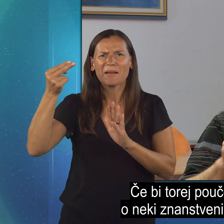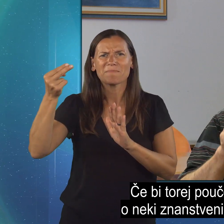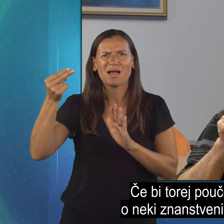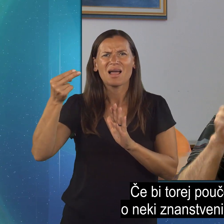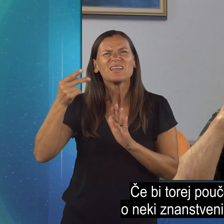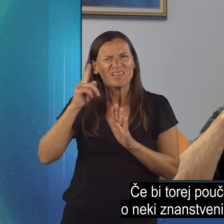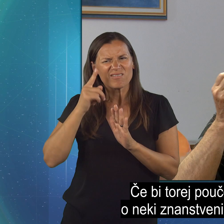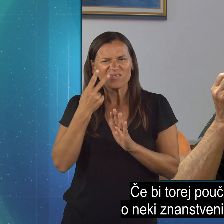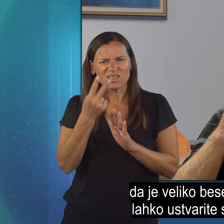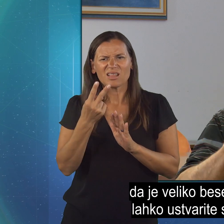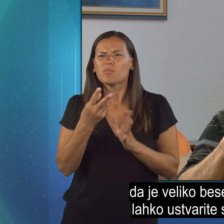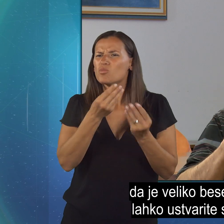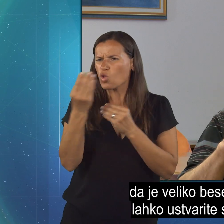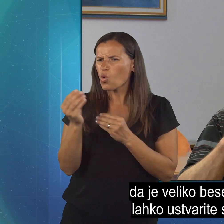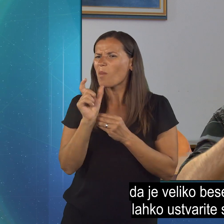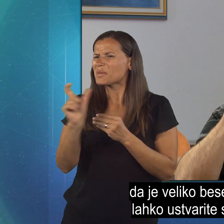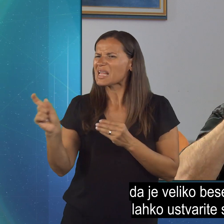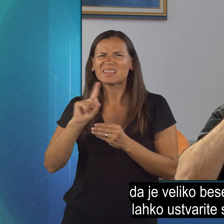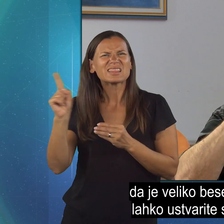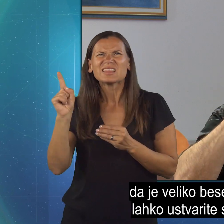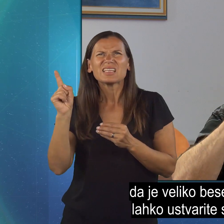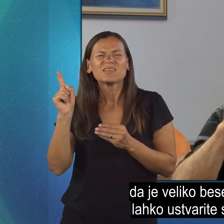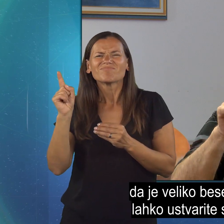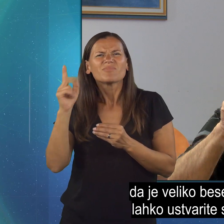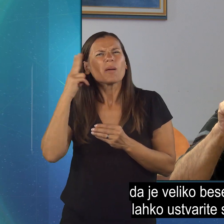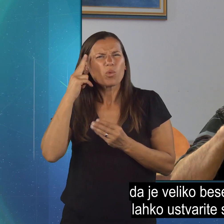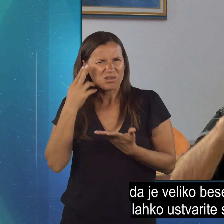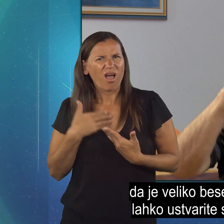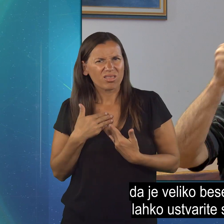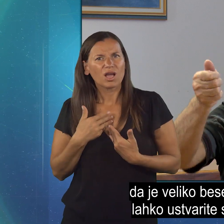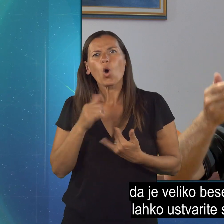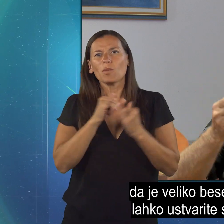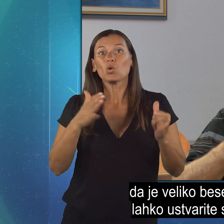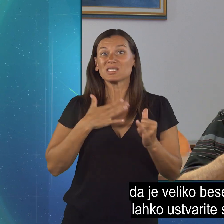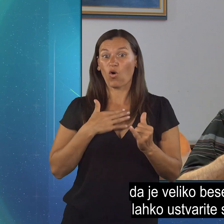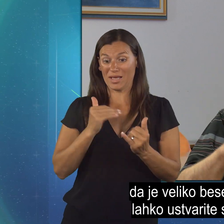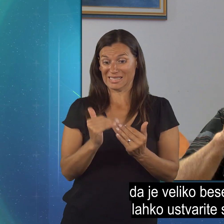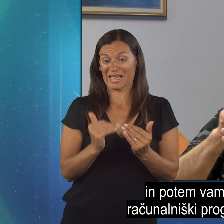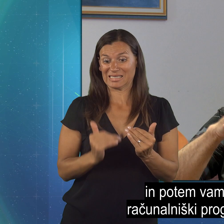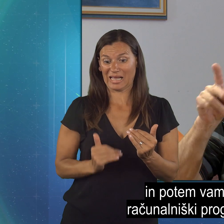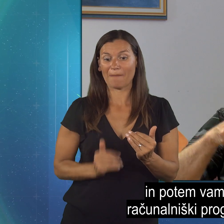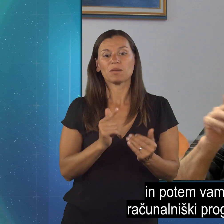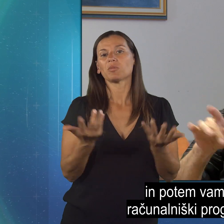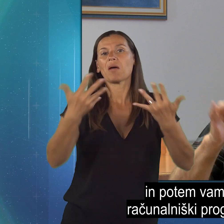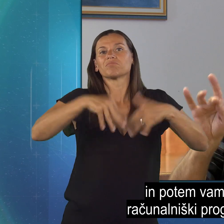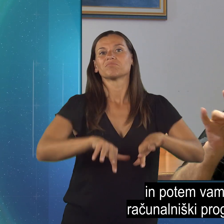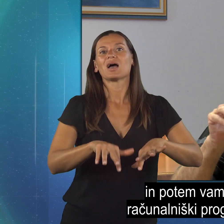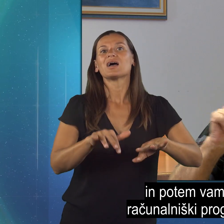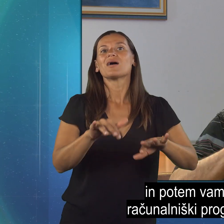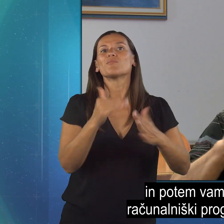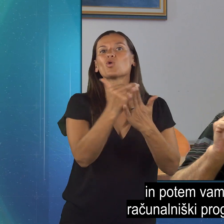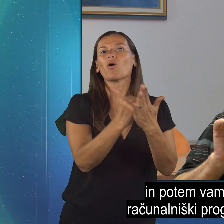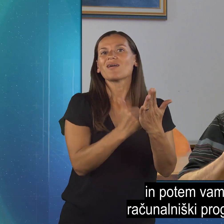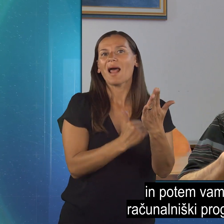topic, and you know that many of the words are not familiar, you can create your own list, and then the program, the